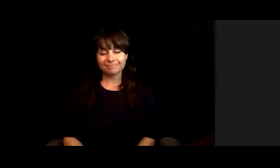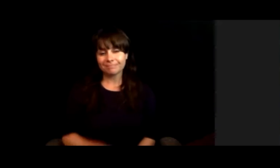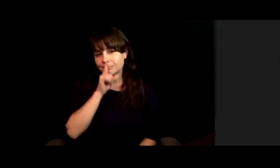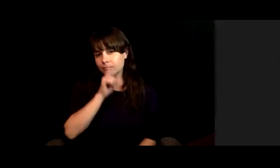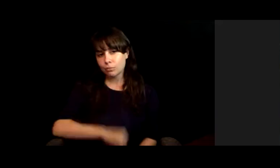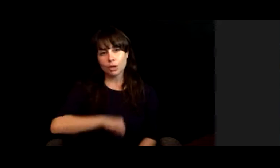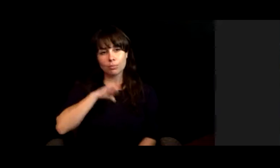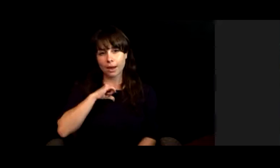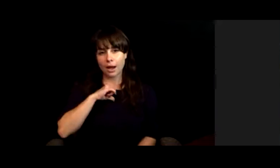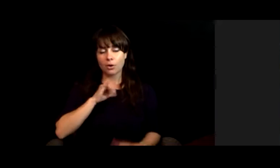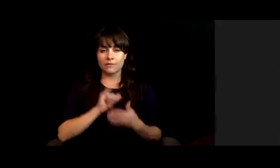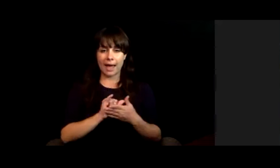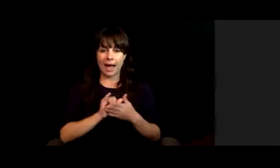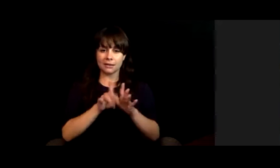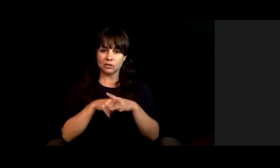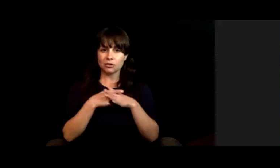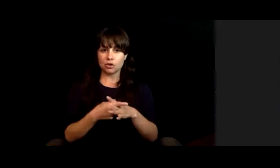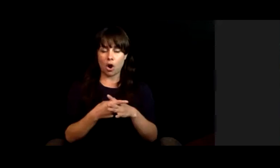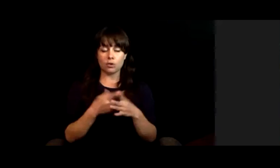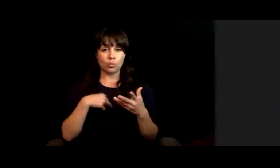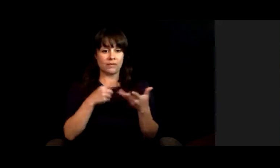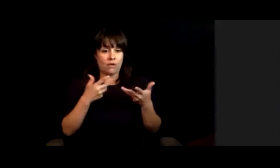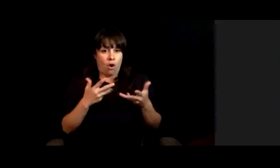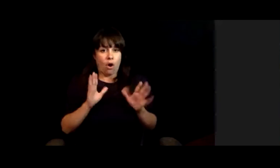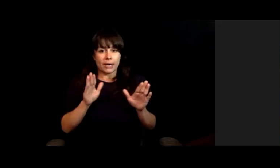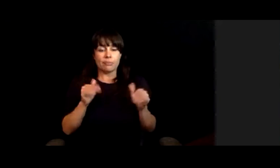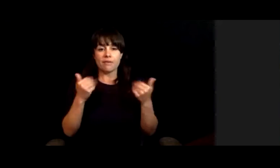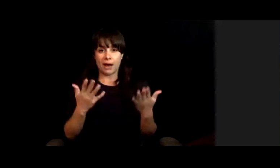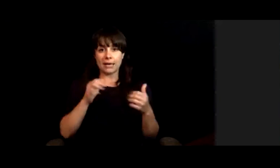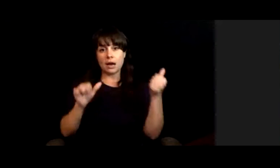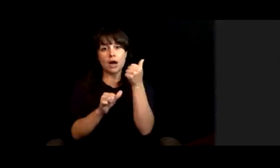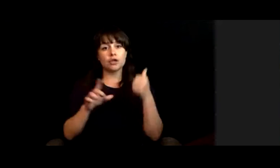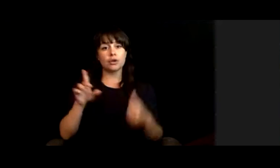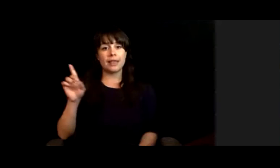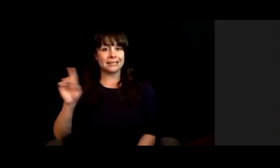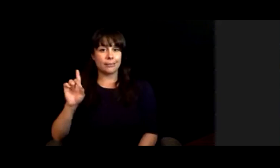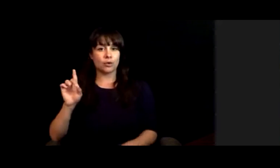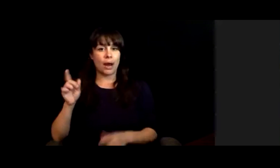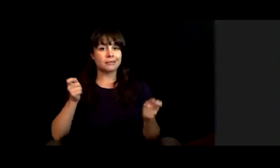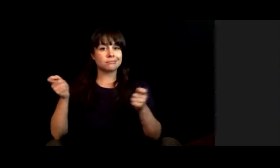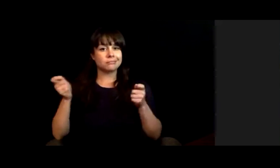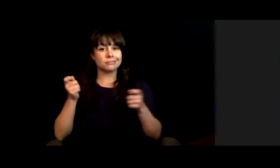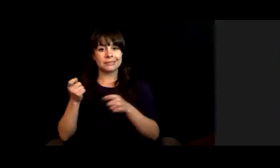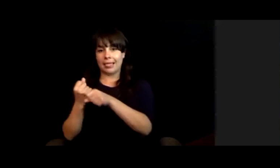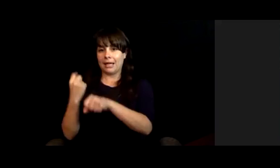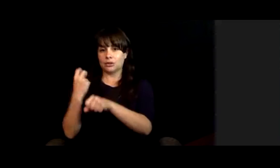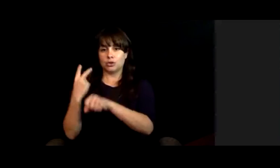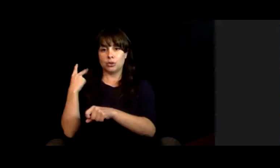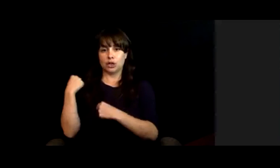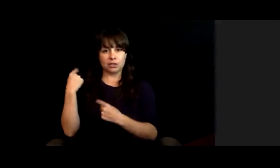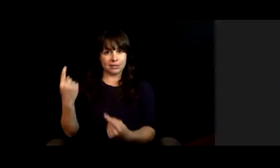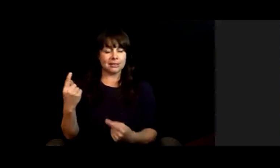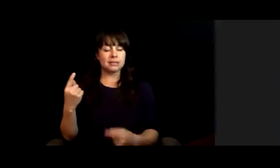of the start we've already provided in the General Assembly under Democratic rule in the last 2 years. In this